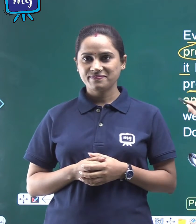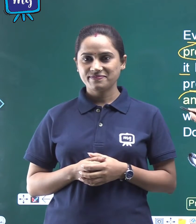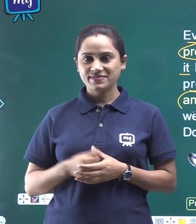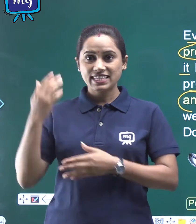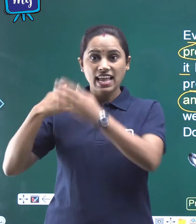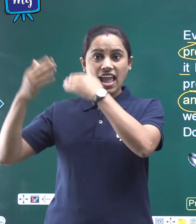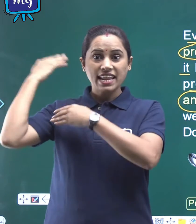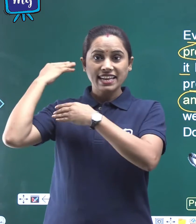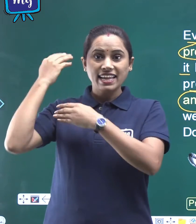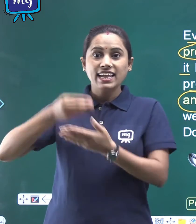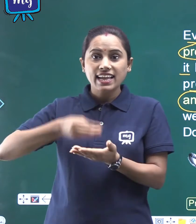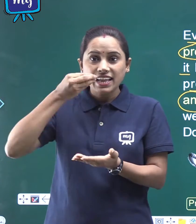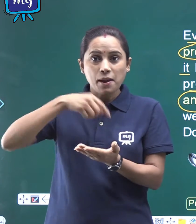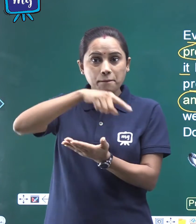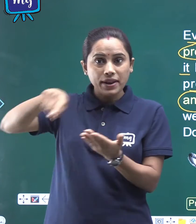antique plates